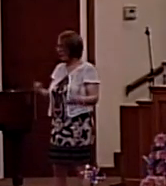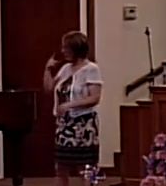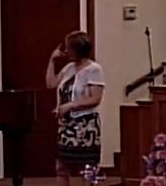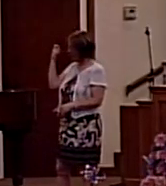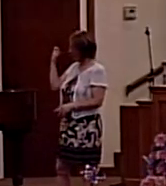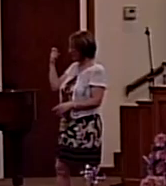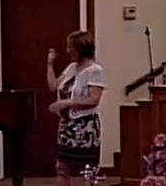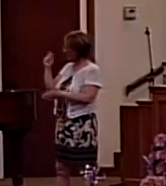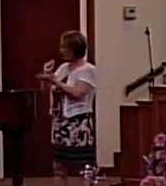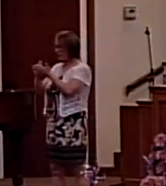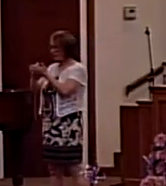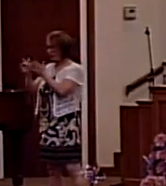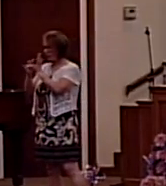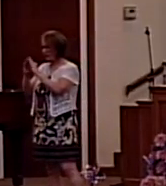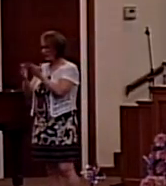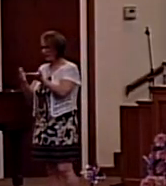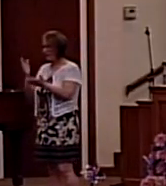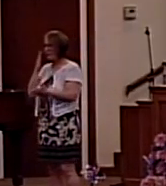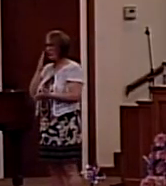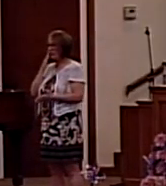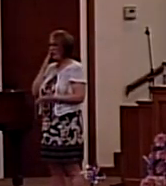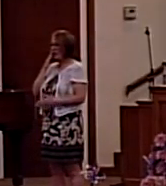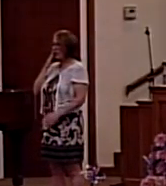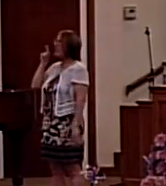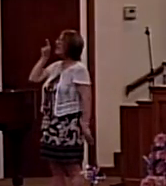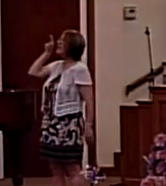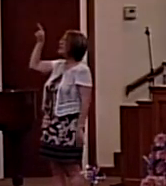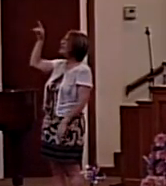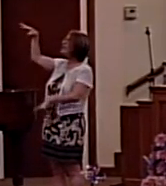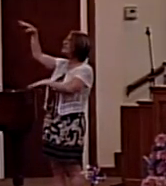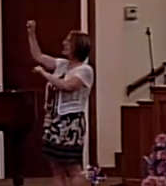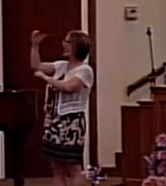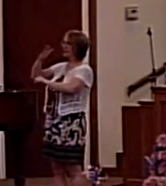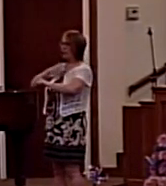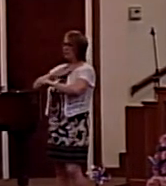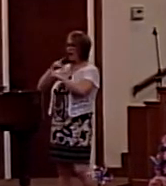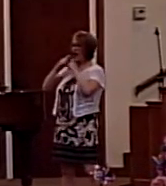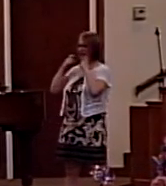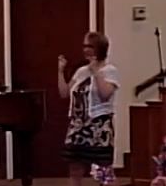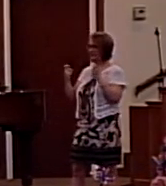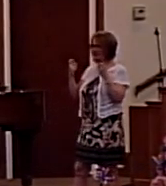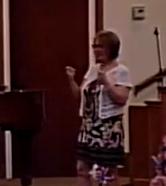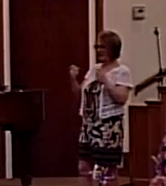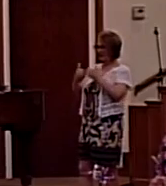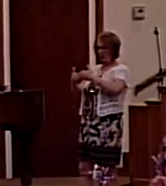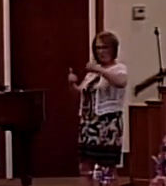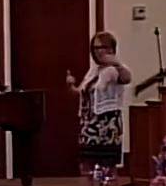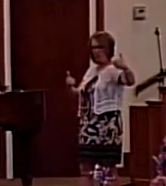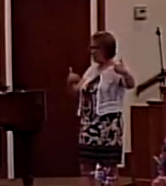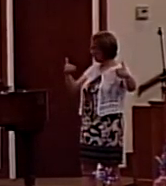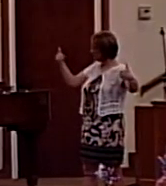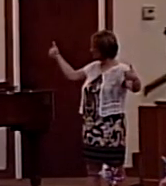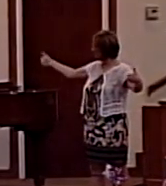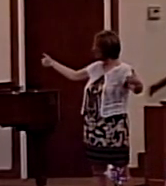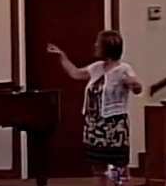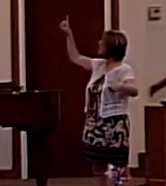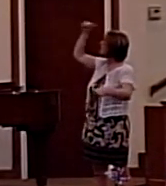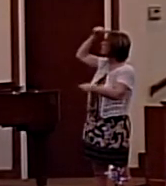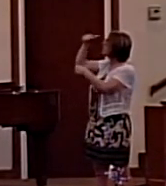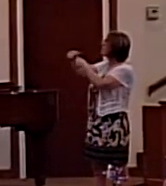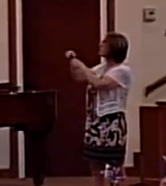Psalmist would write it this way. He said, you know what? He parts my sins as far as the east is from the west, and he remembers them no